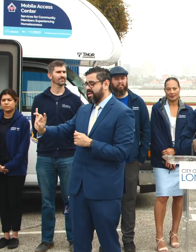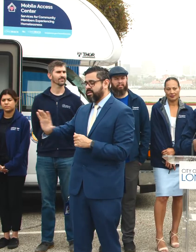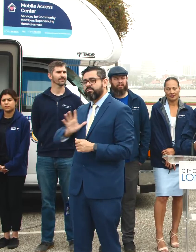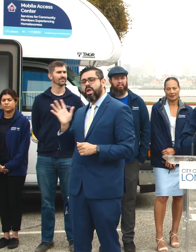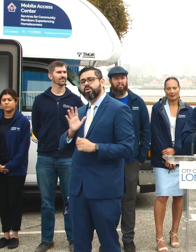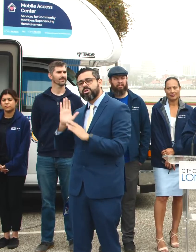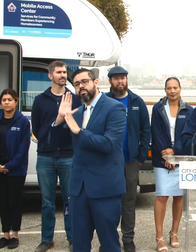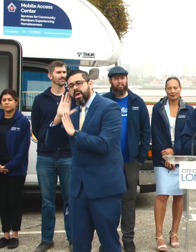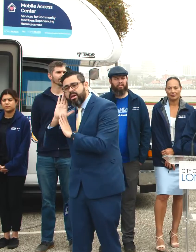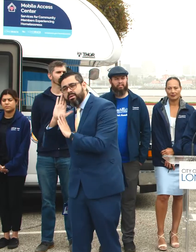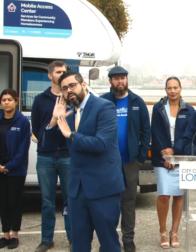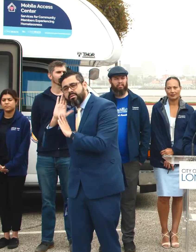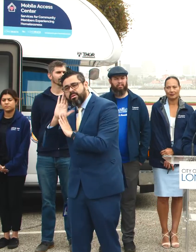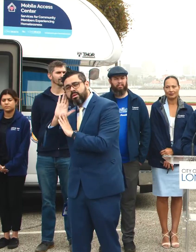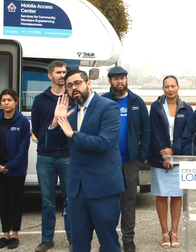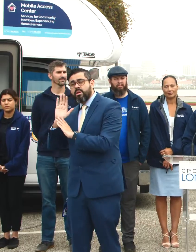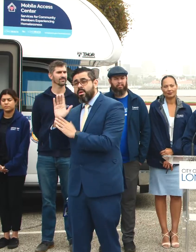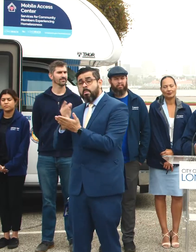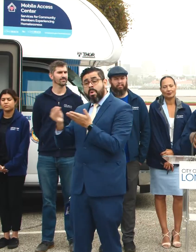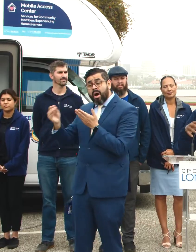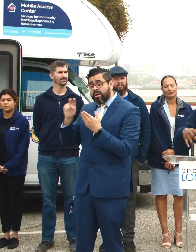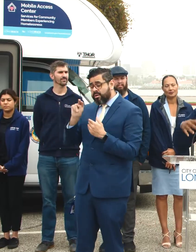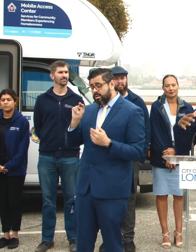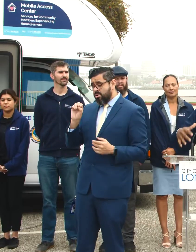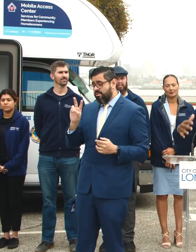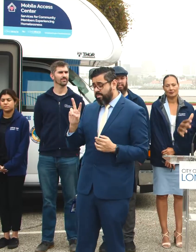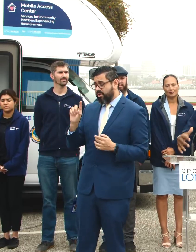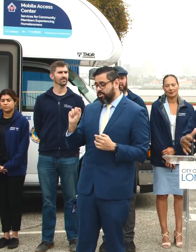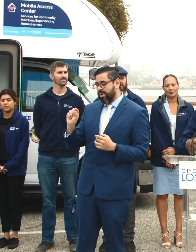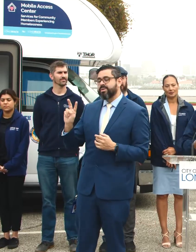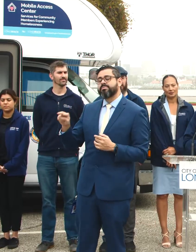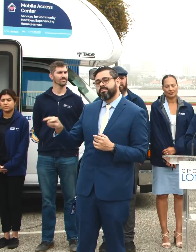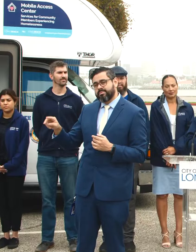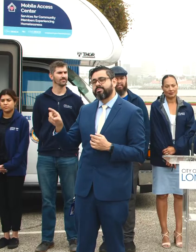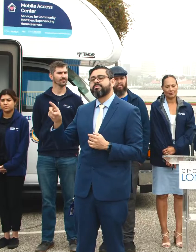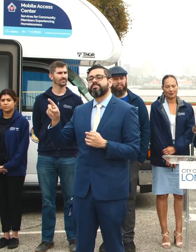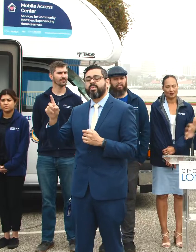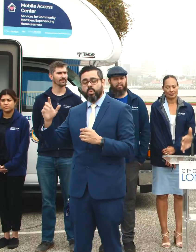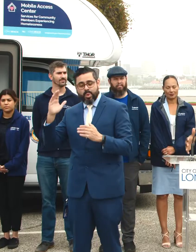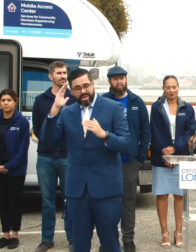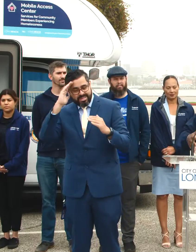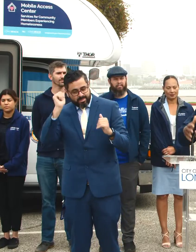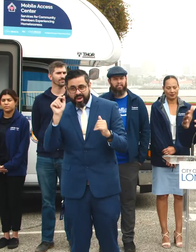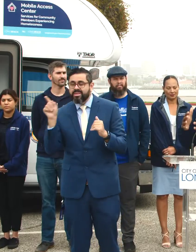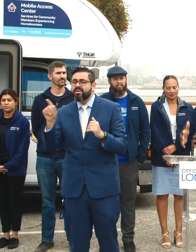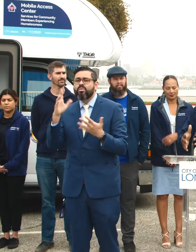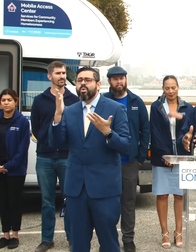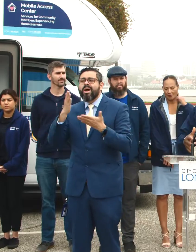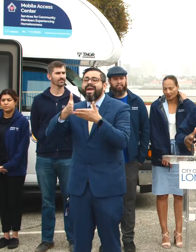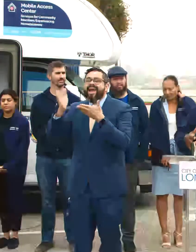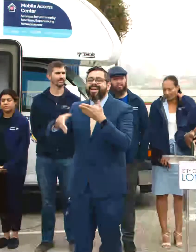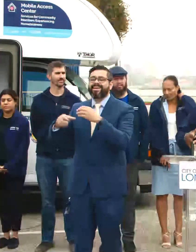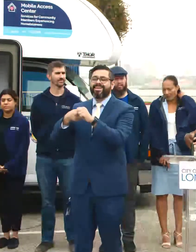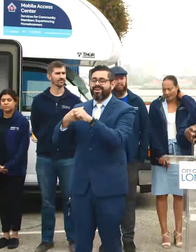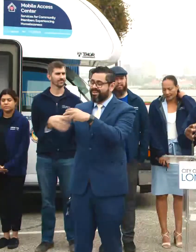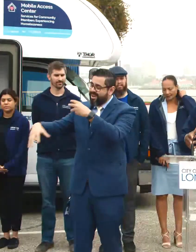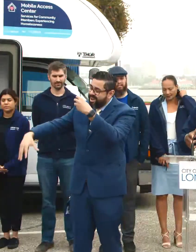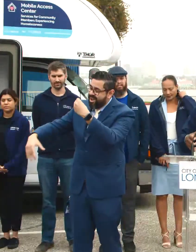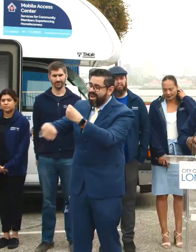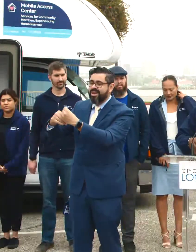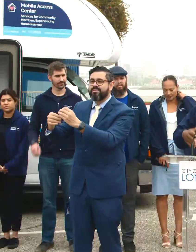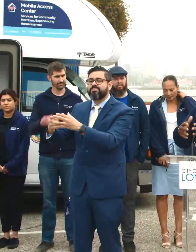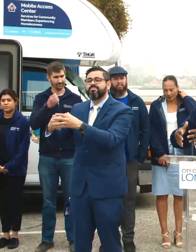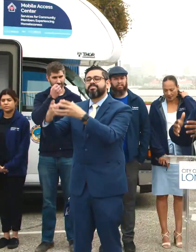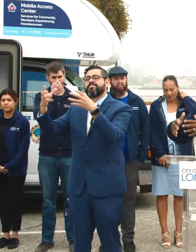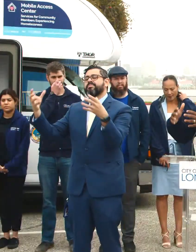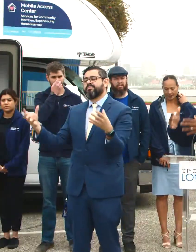site, we acquired that back in November 22. This site is expected to open by the end of the year. That will be additional